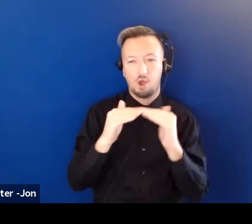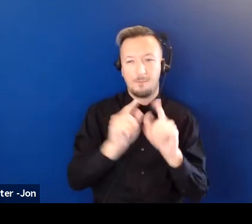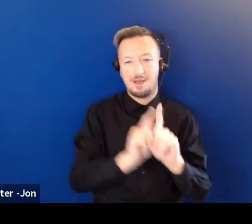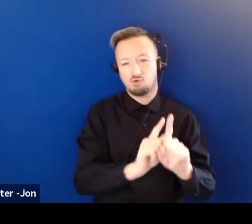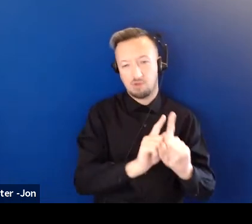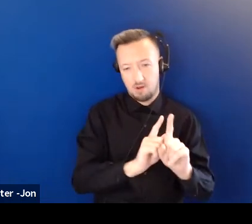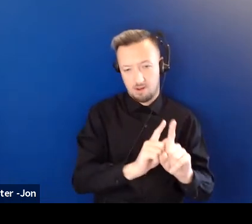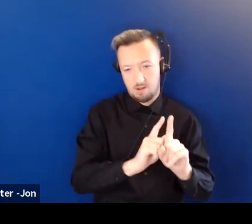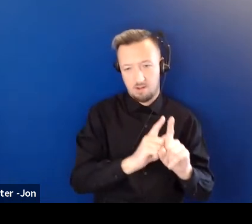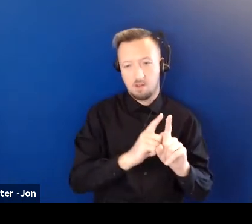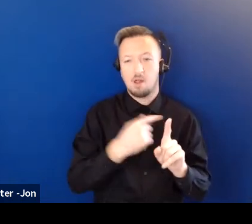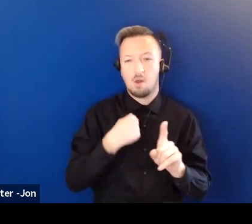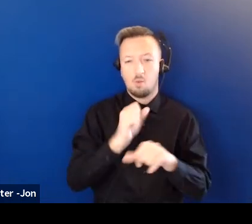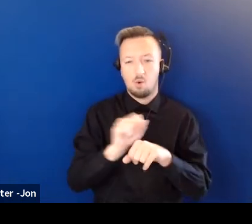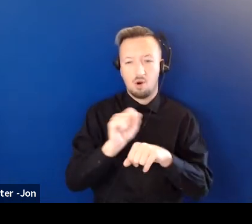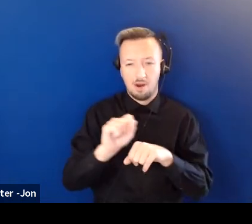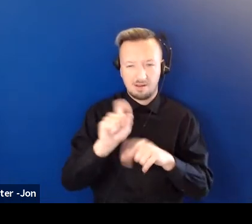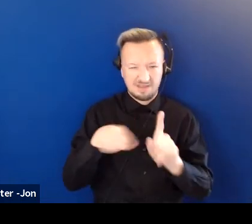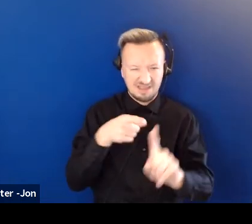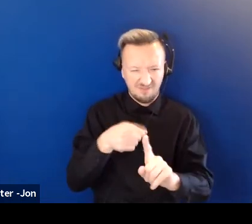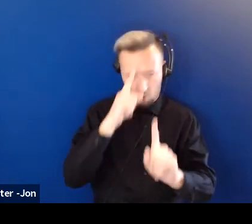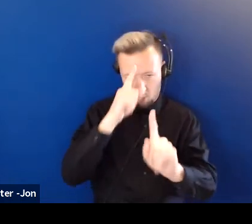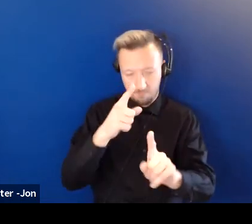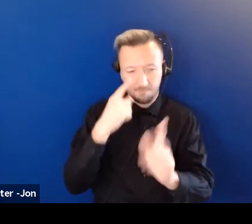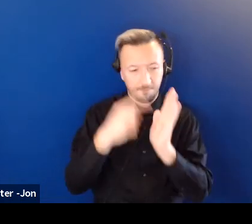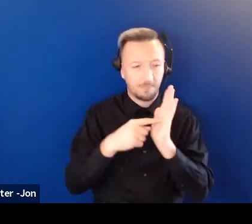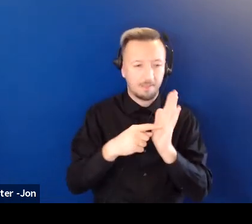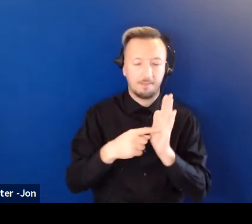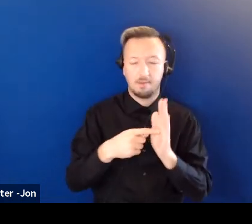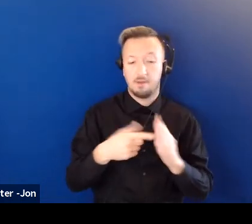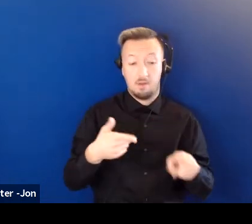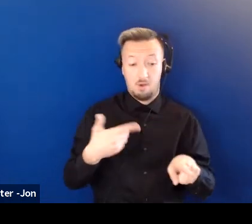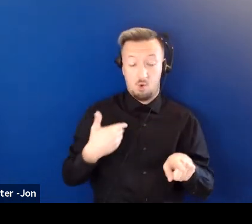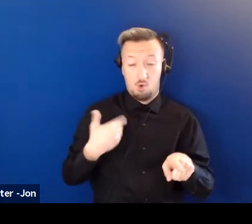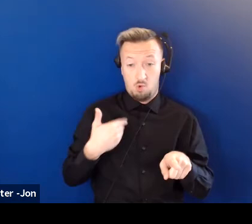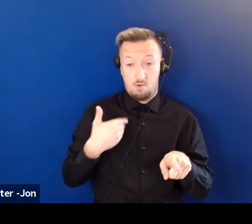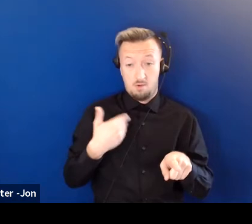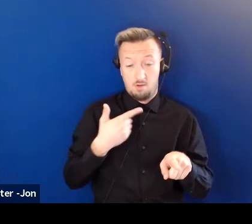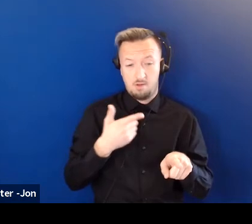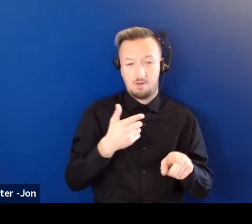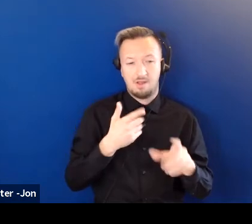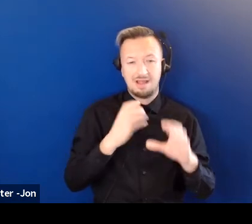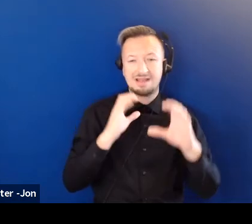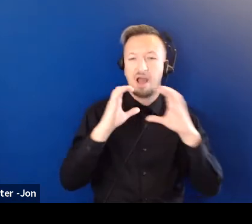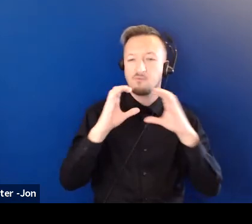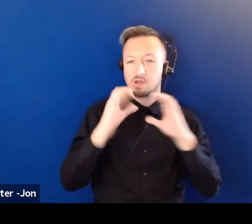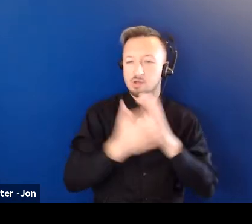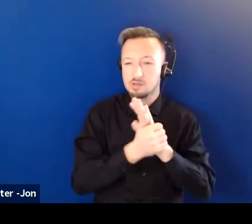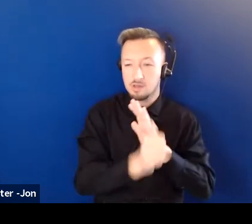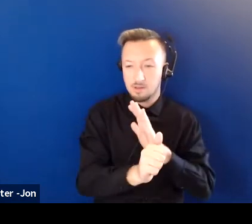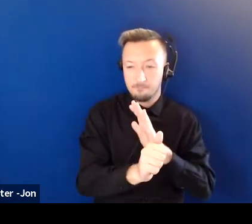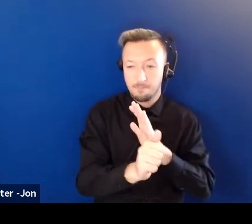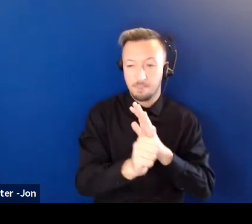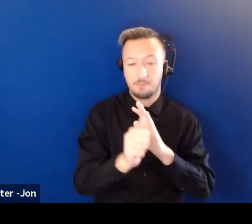less specific goals. So for example, I've worked with youth on things like conversation skills by just